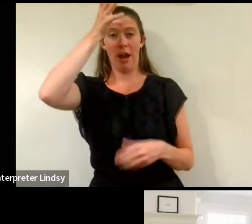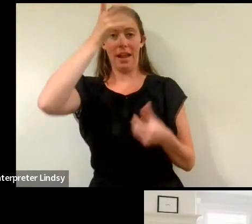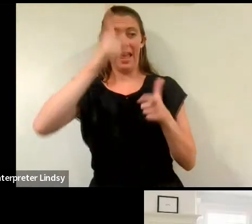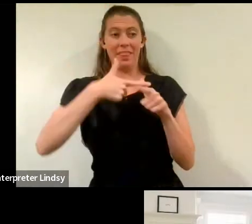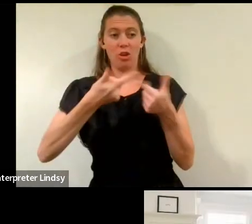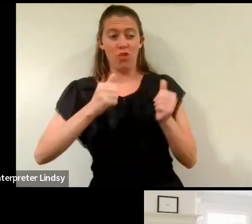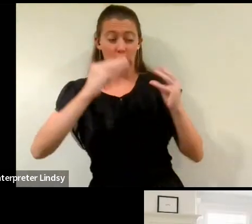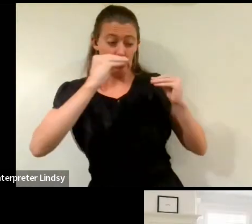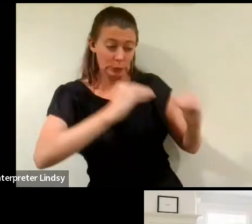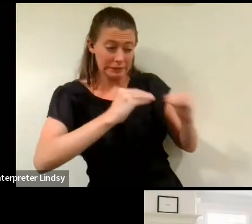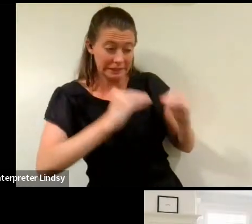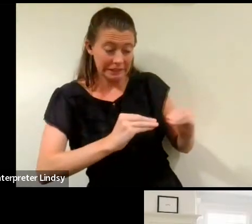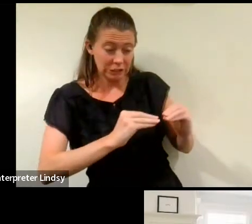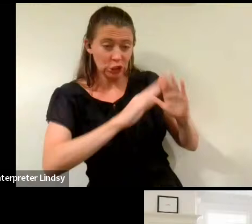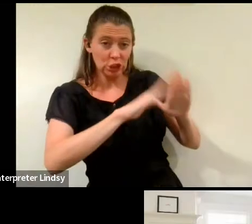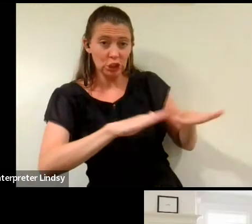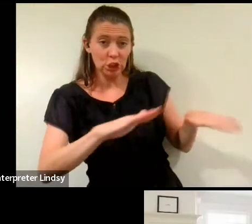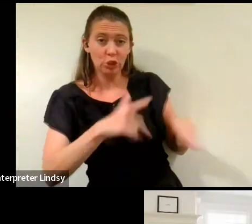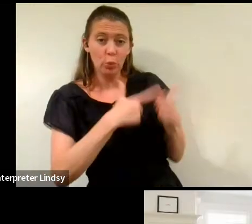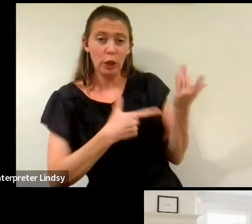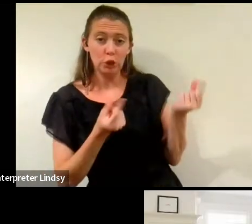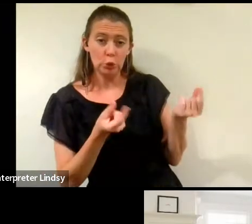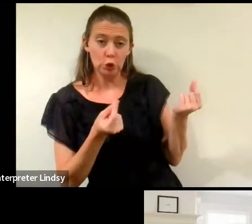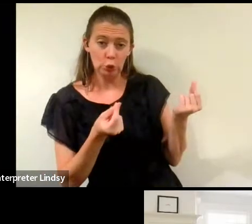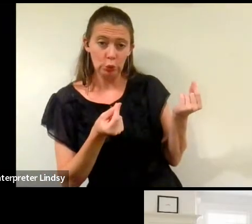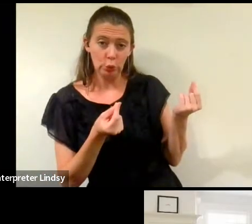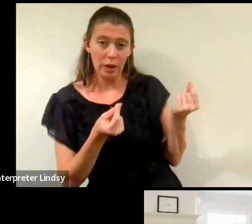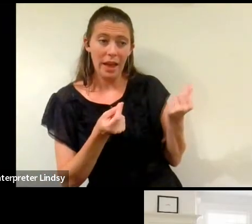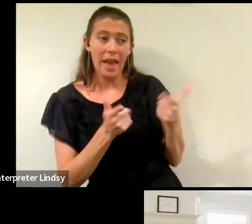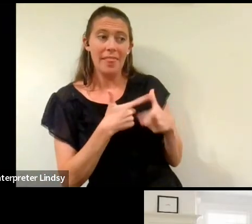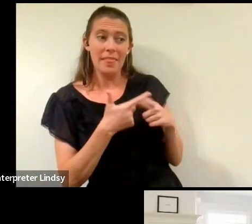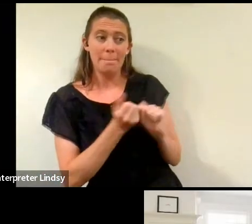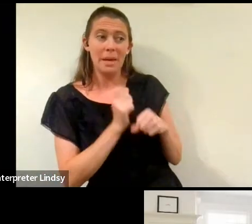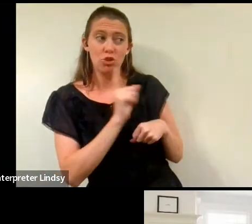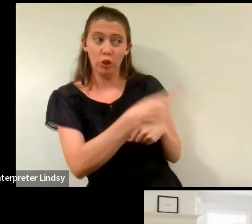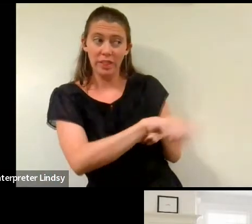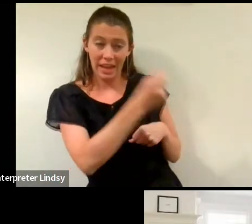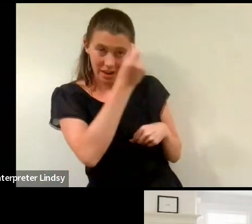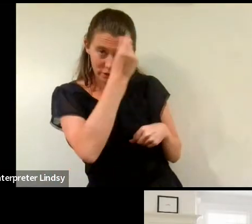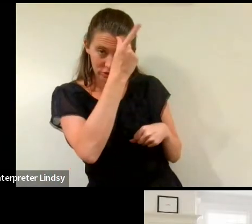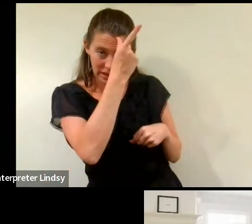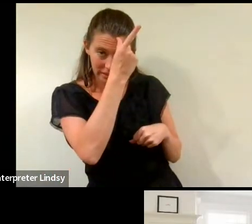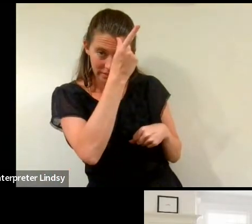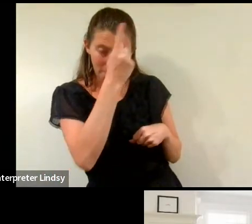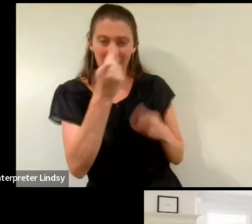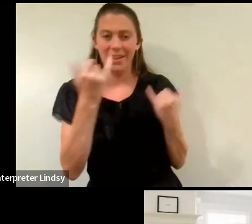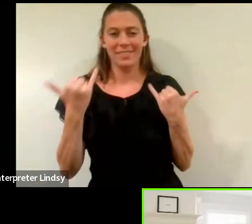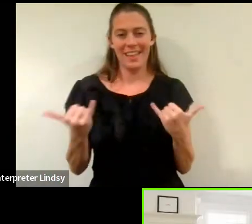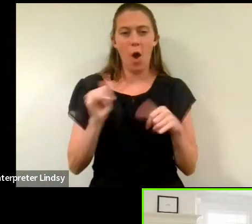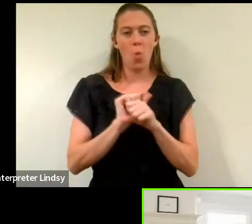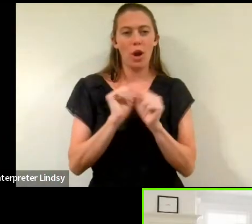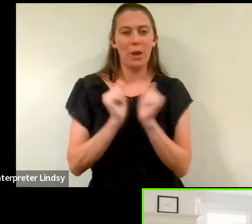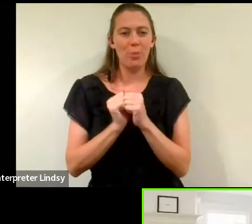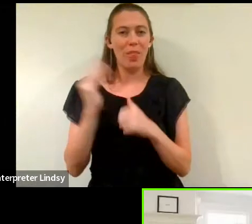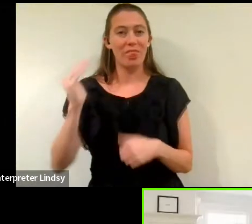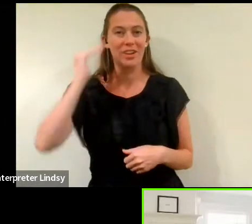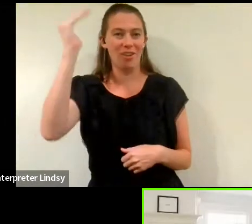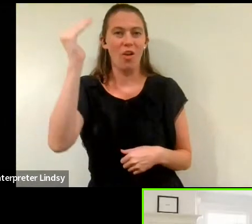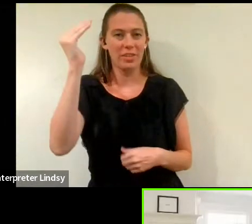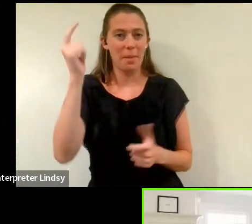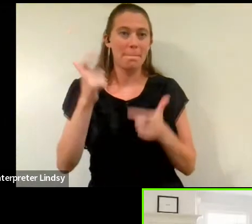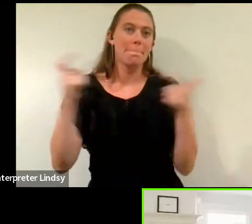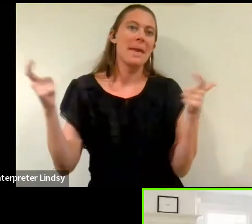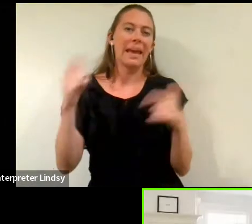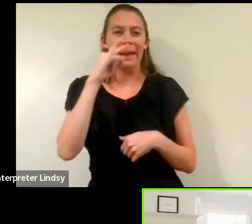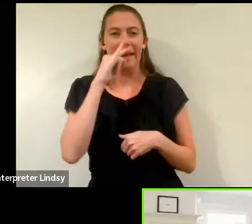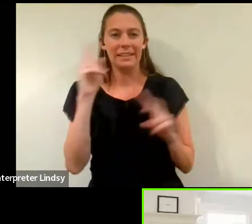it to them. And get their acceptance, because they're big children. They're not ones who say, no, you can't do it. And then you hold on to them and